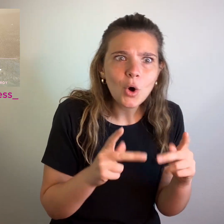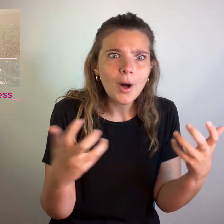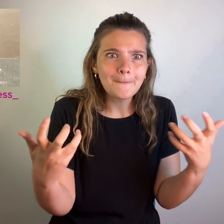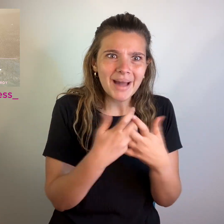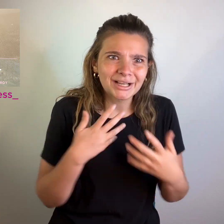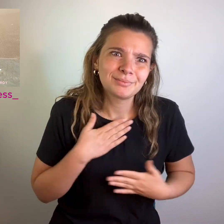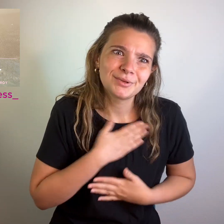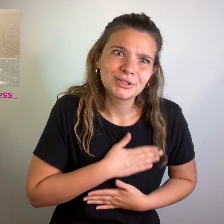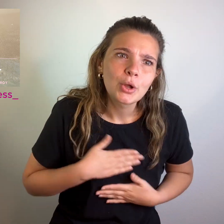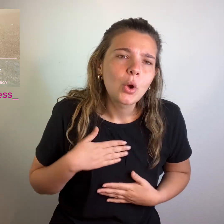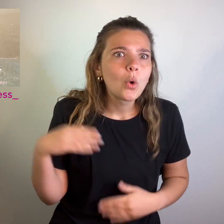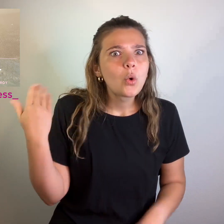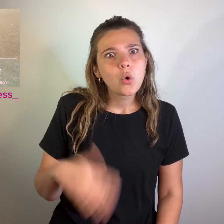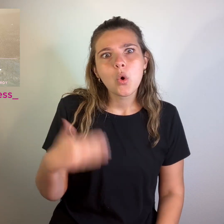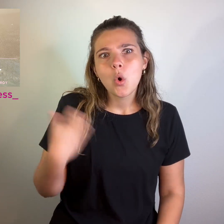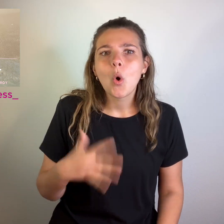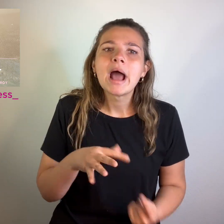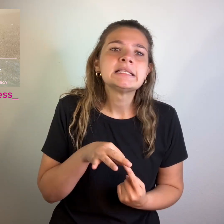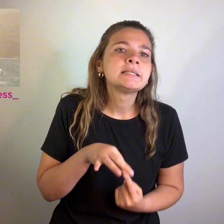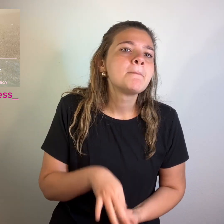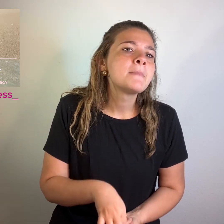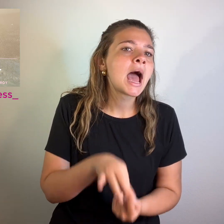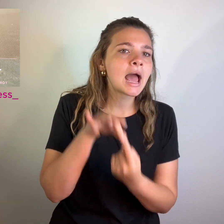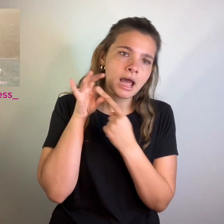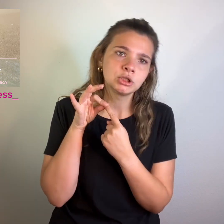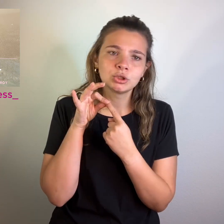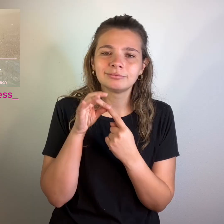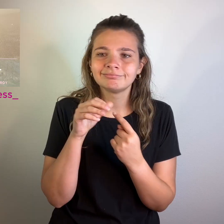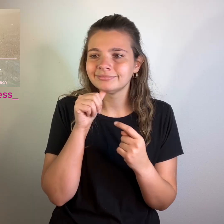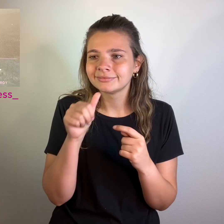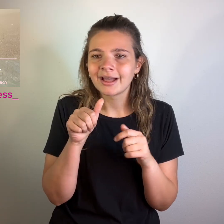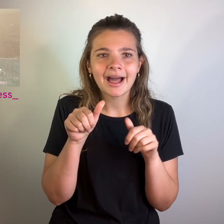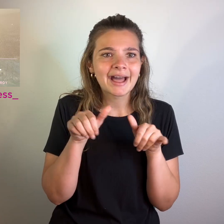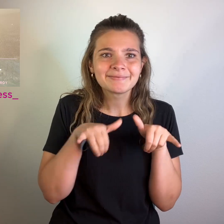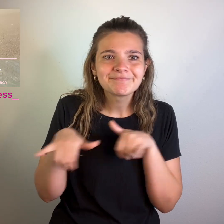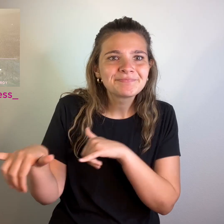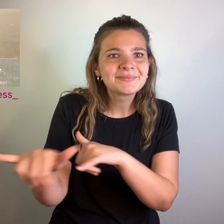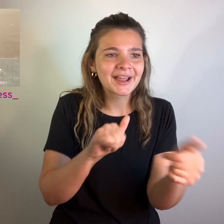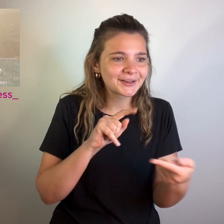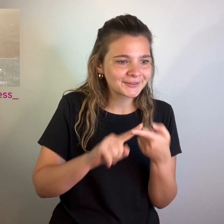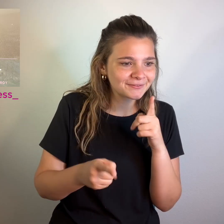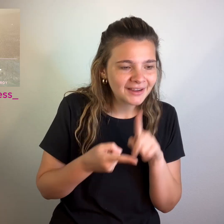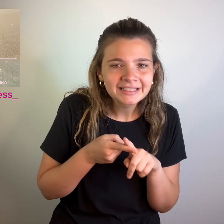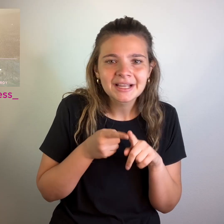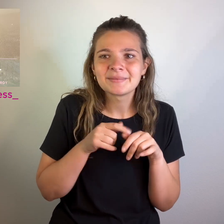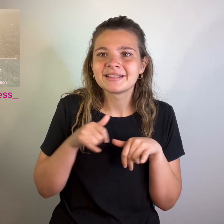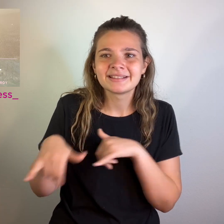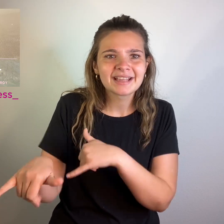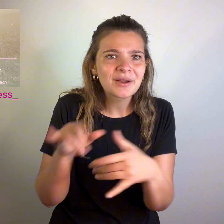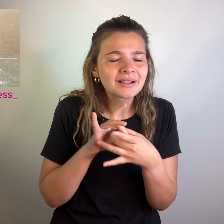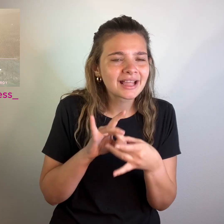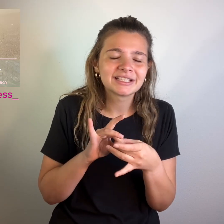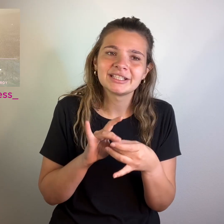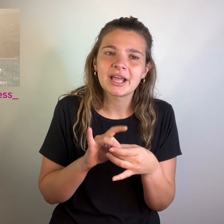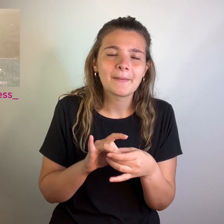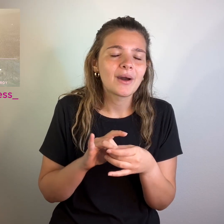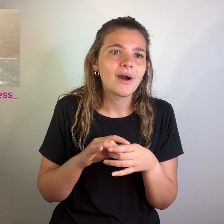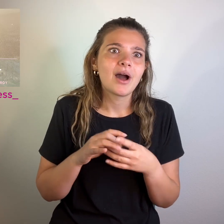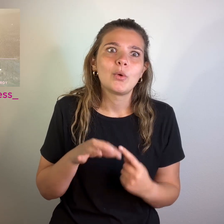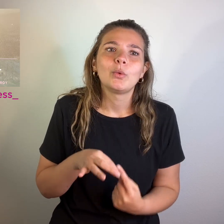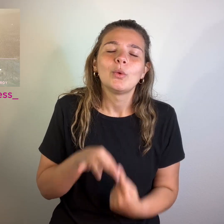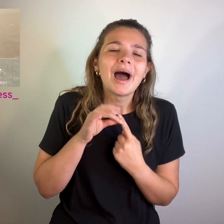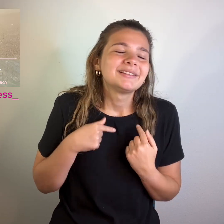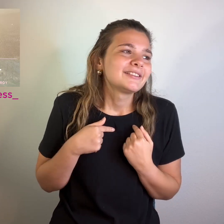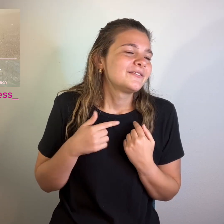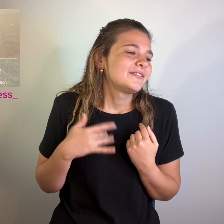is unlike any friendship and any just exchange that I've ever had before. And I'm so grateful.